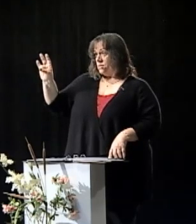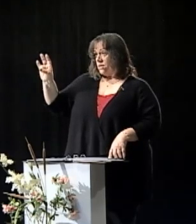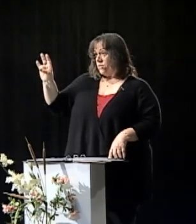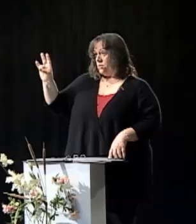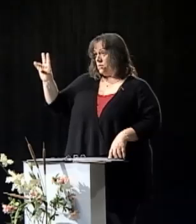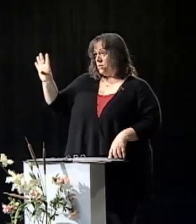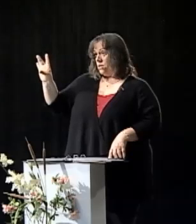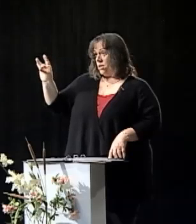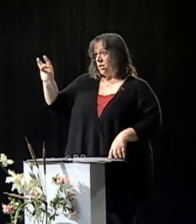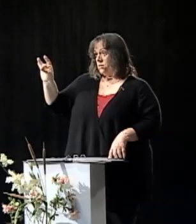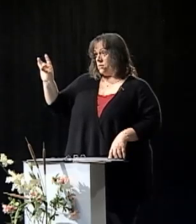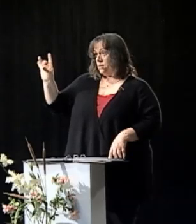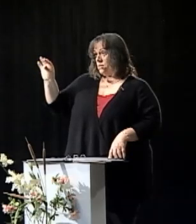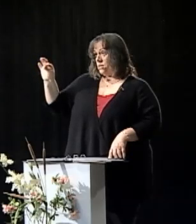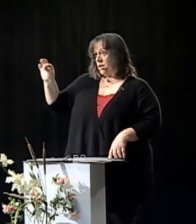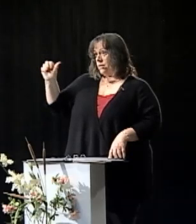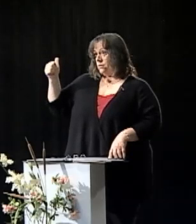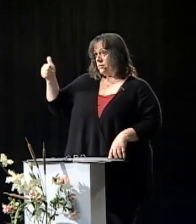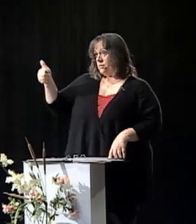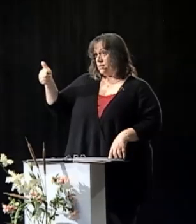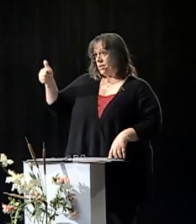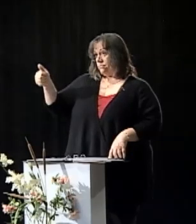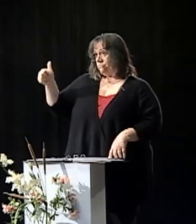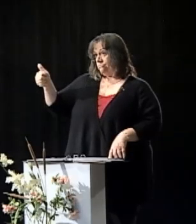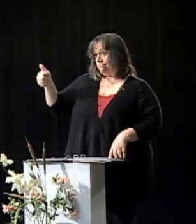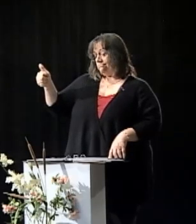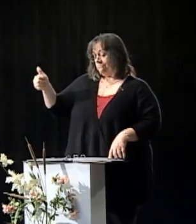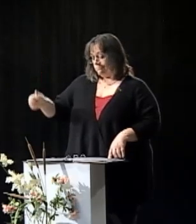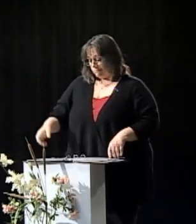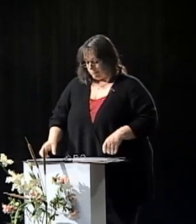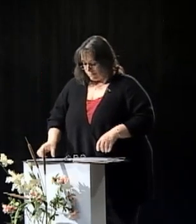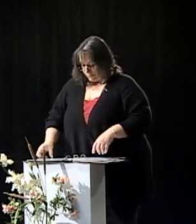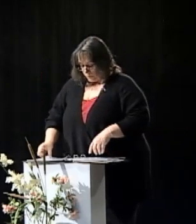7, 8, 9, 10. Good.